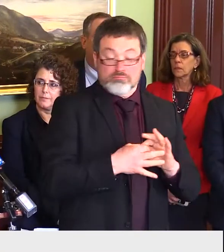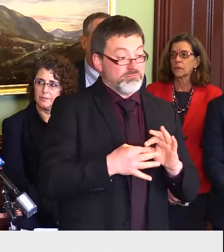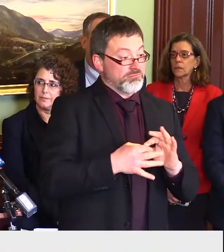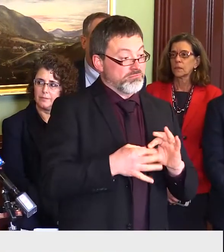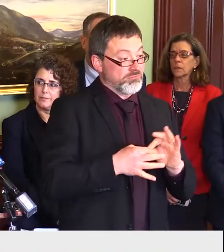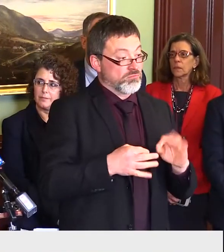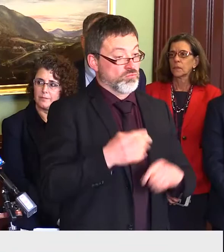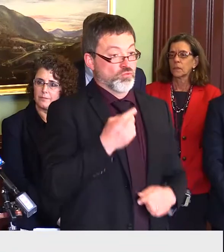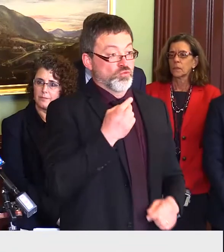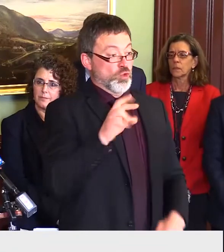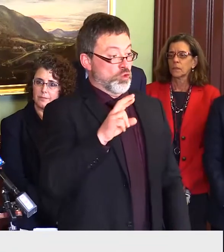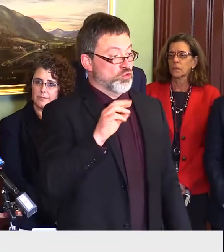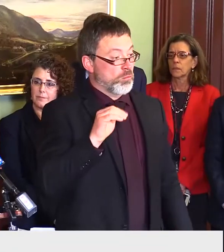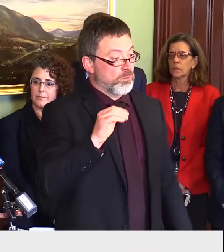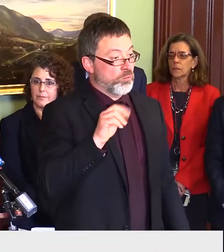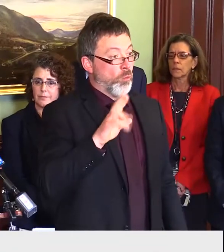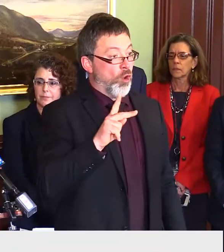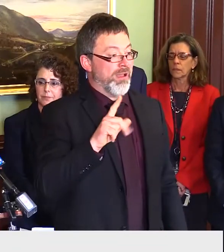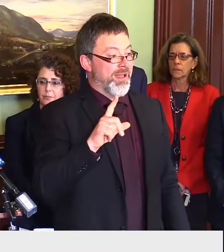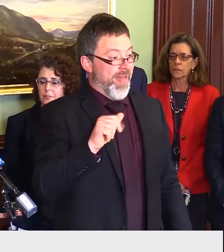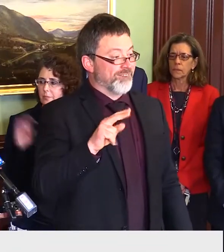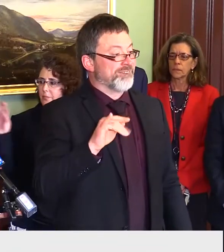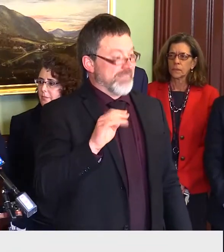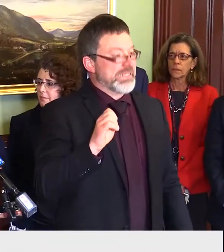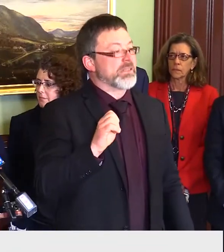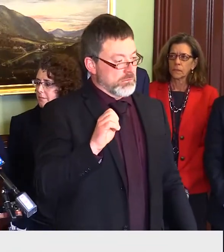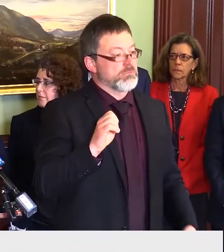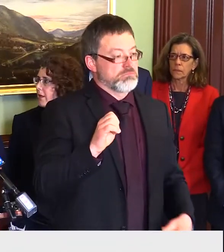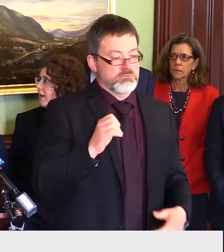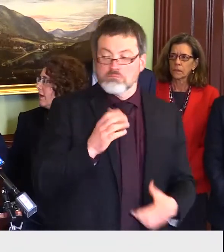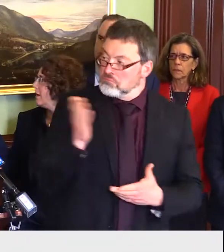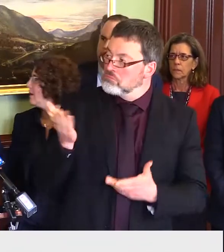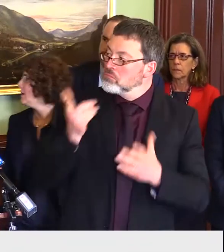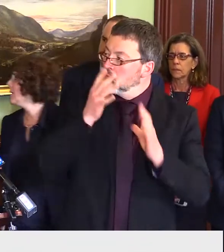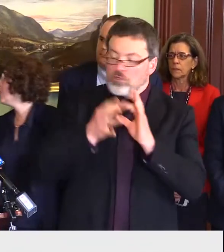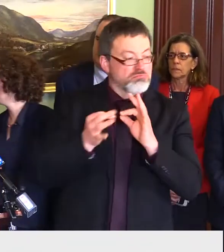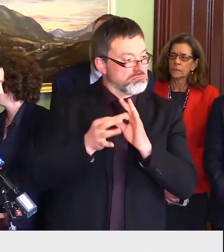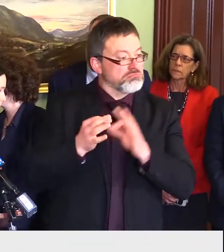what we know about this virus. Dr. Levine.